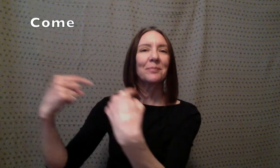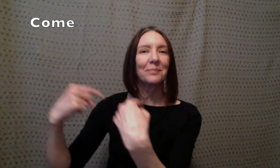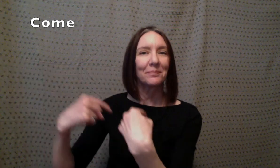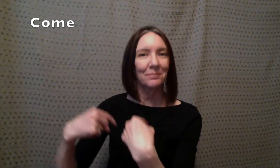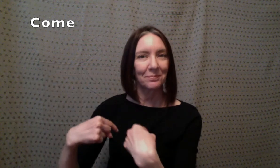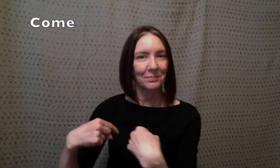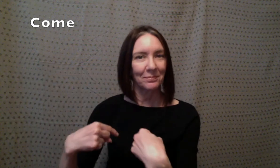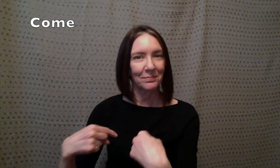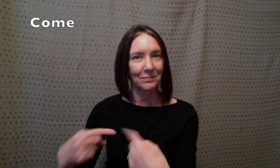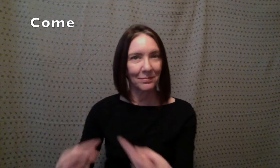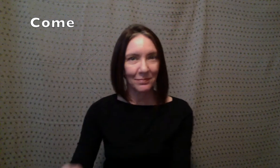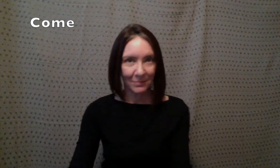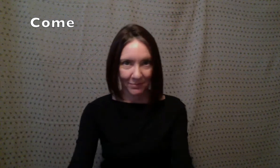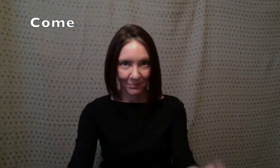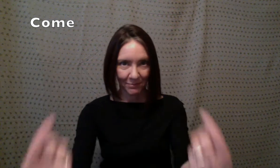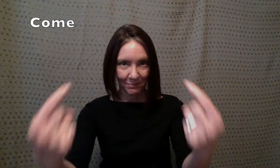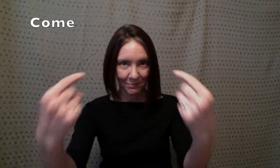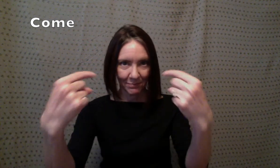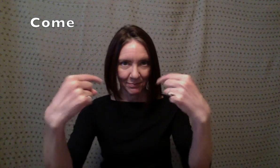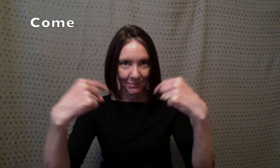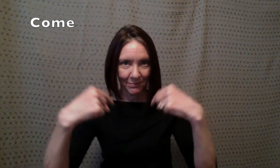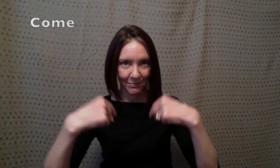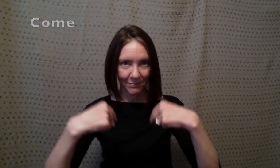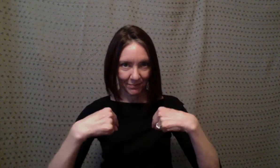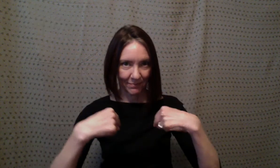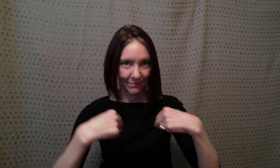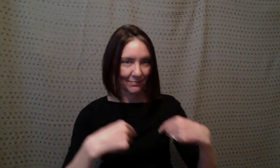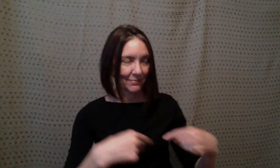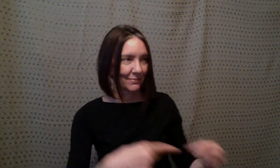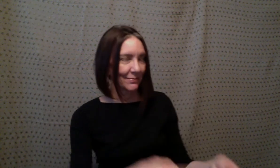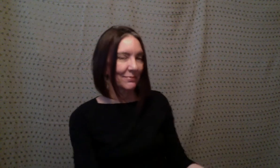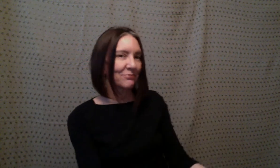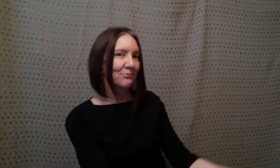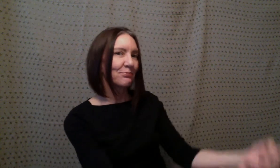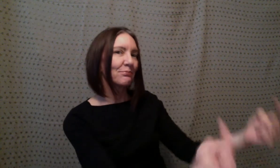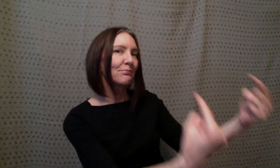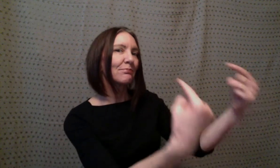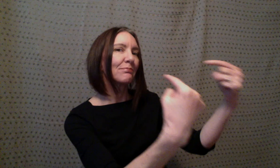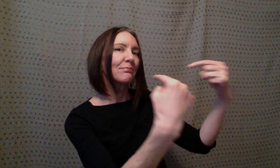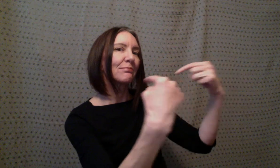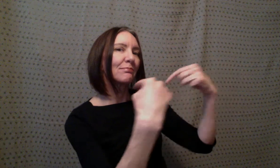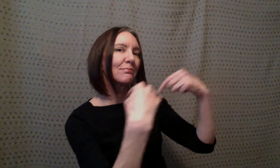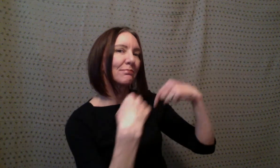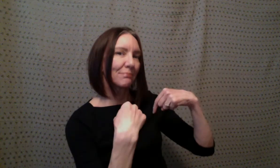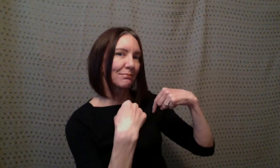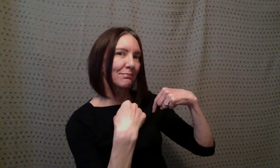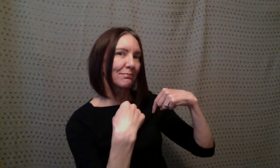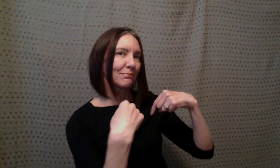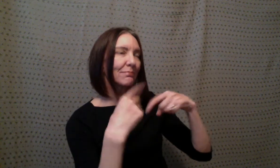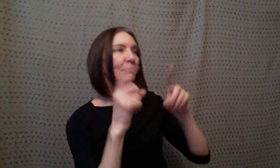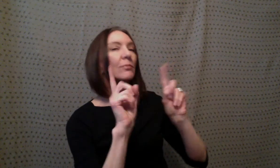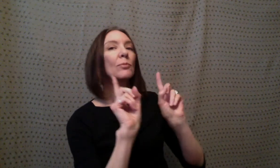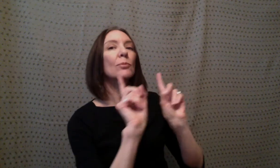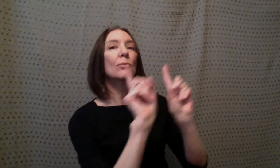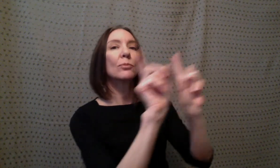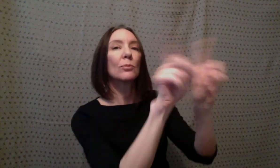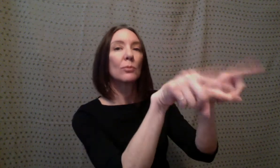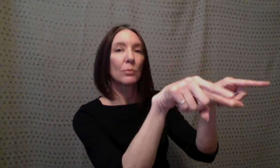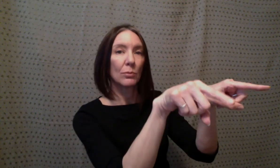Come is the opposite of go. The palms face in, the index fingers come toward the signer.